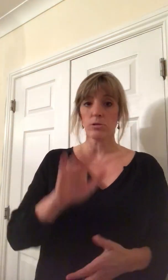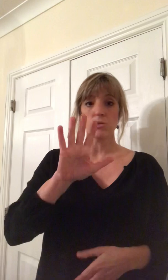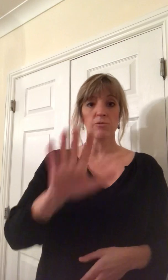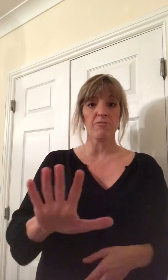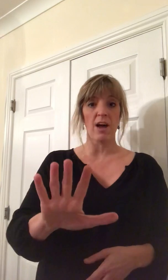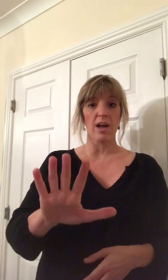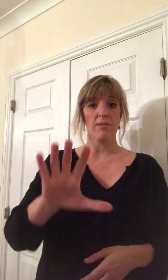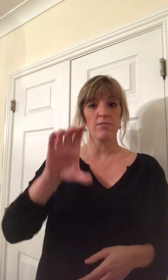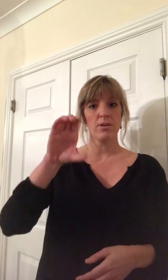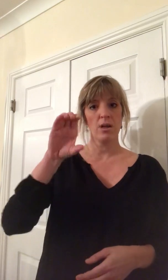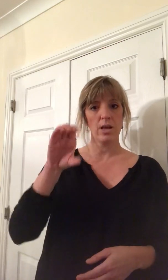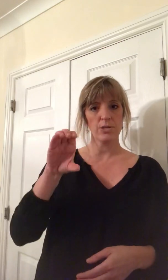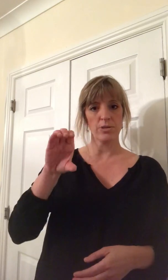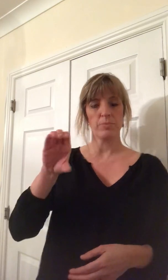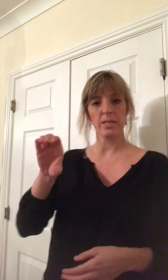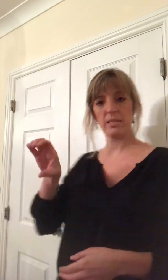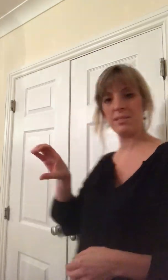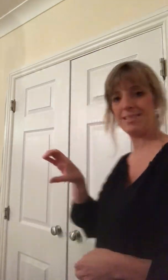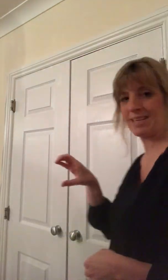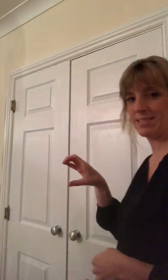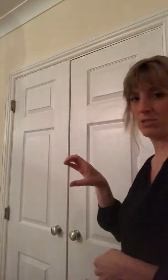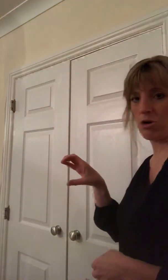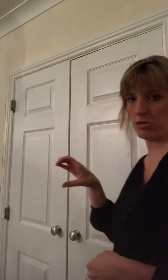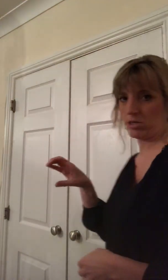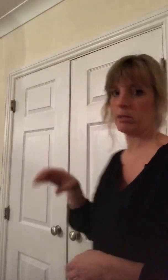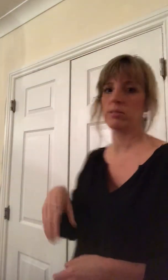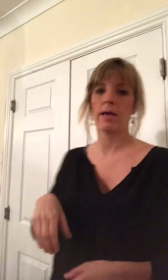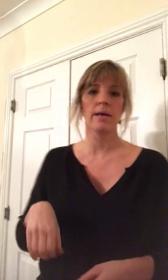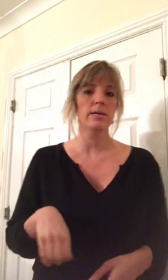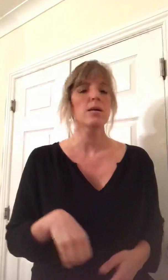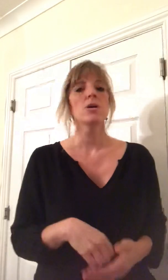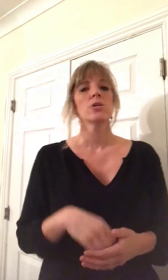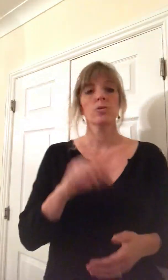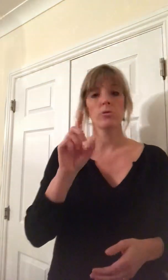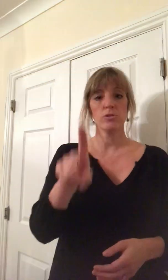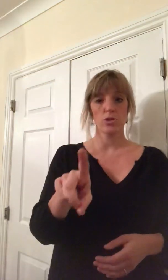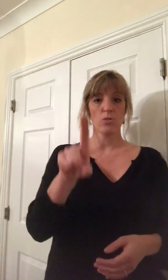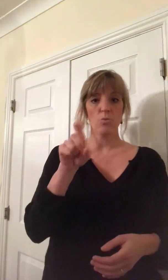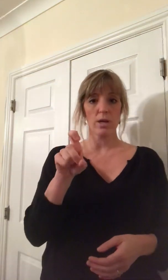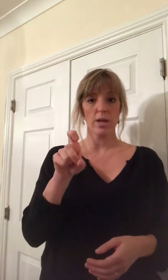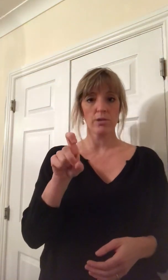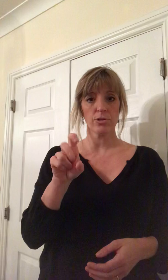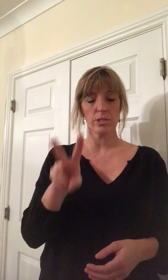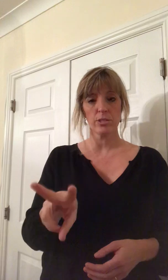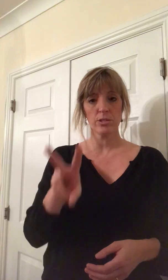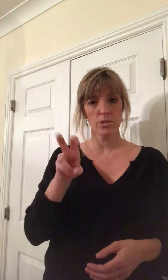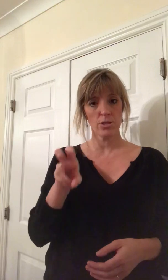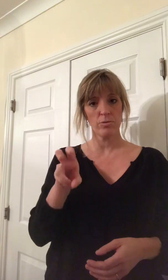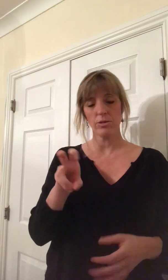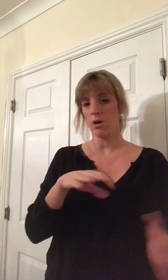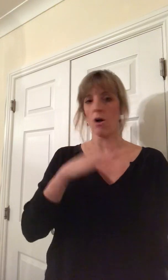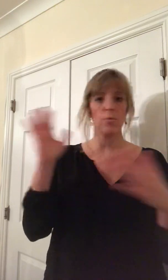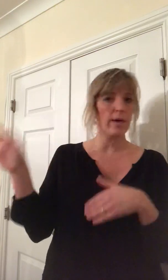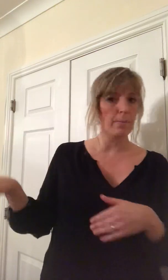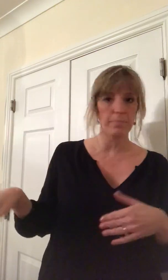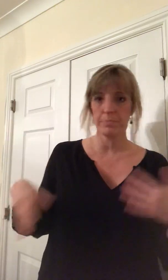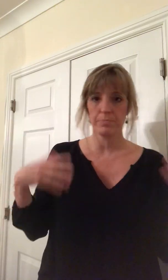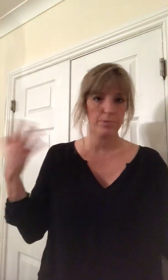do 500, but that takes longer, okay? So you just do 100, 200, all the way up